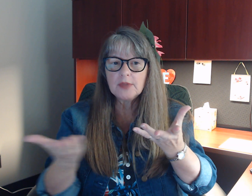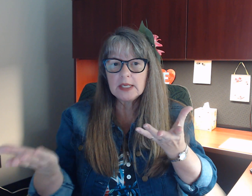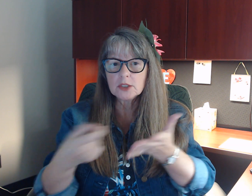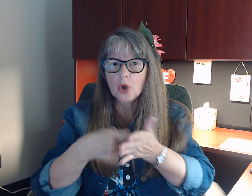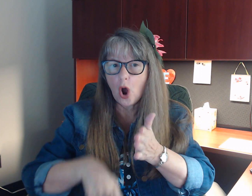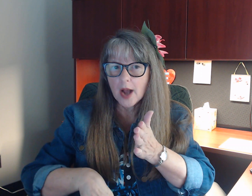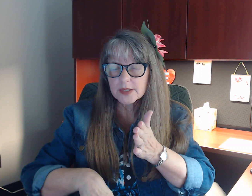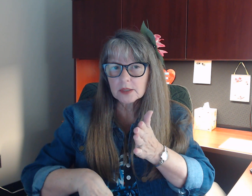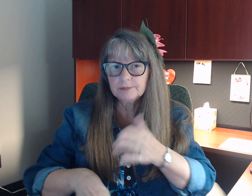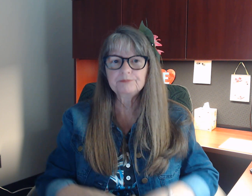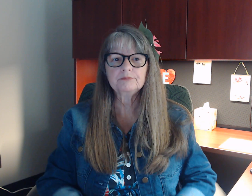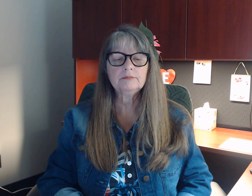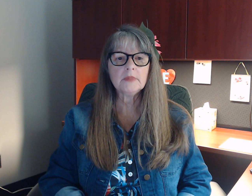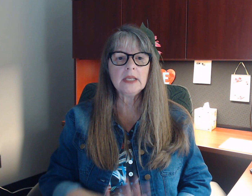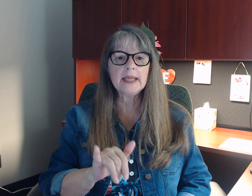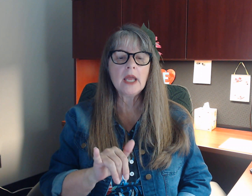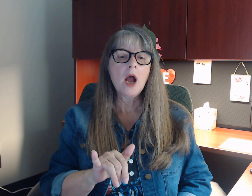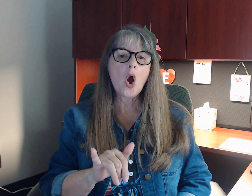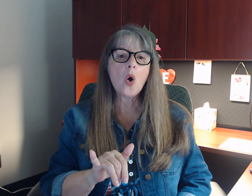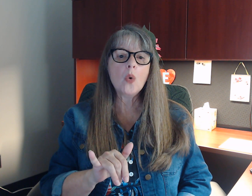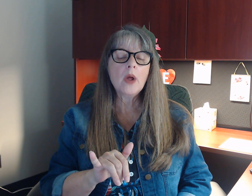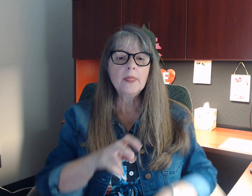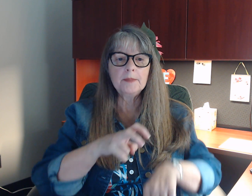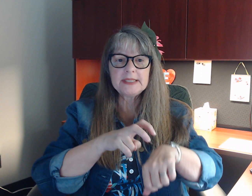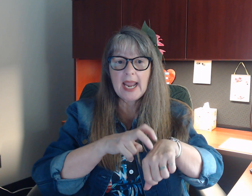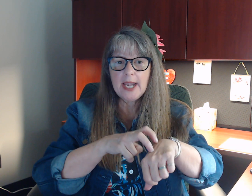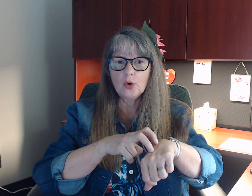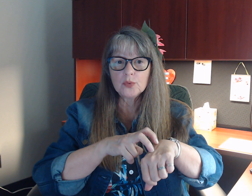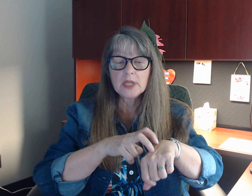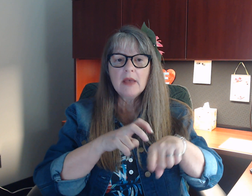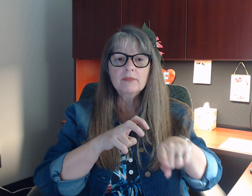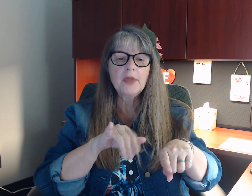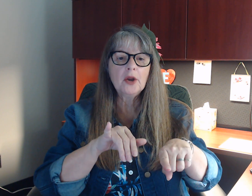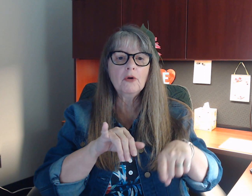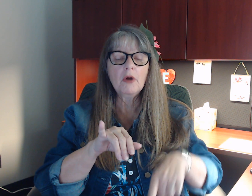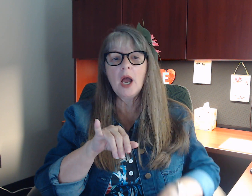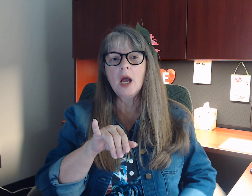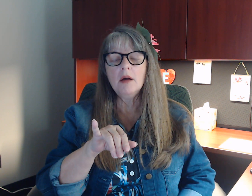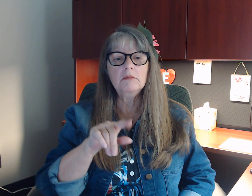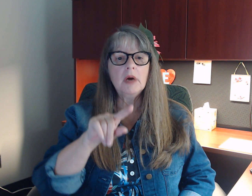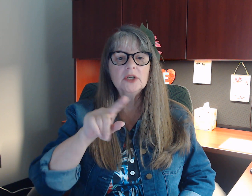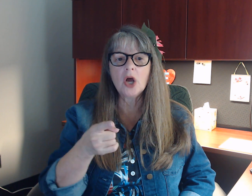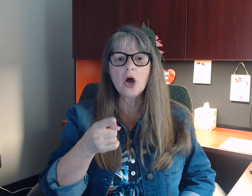things cost. Like, oh, the potatoes, they're